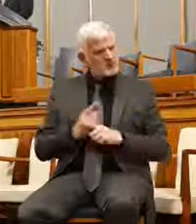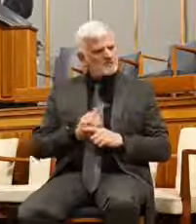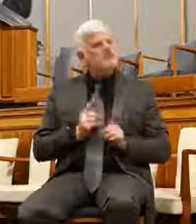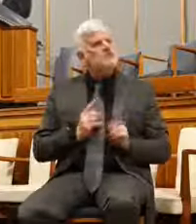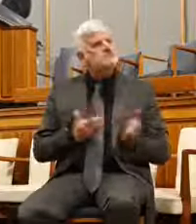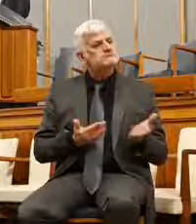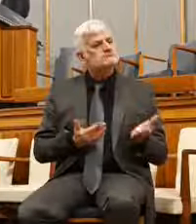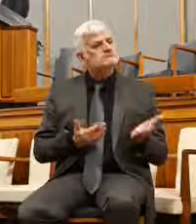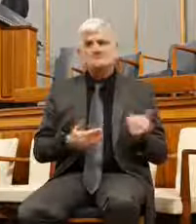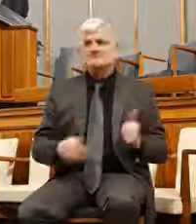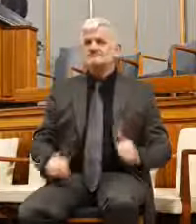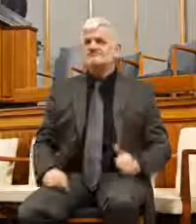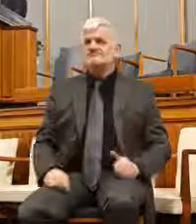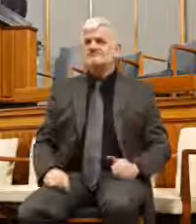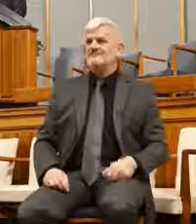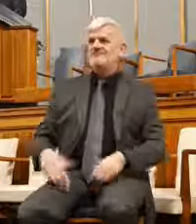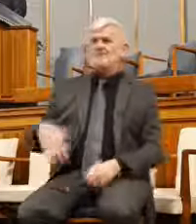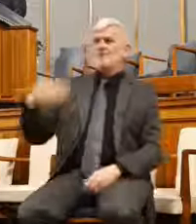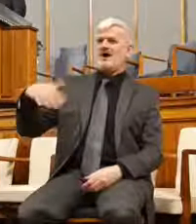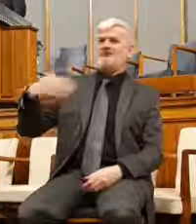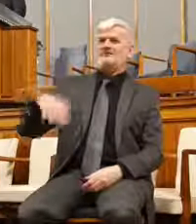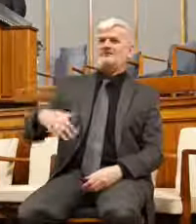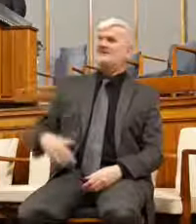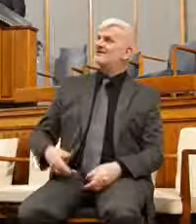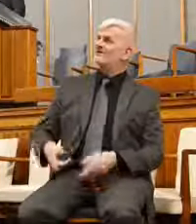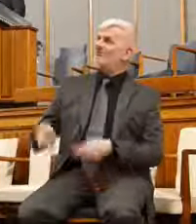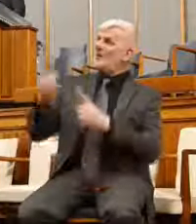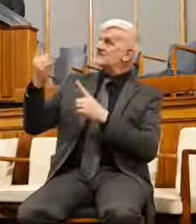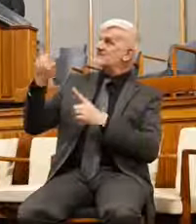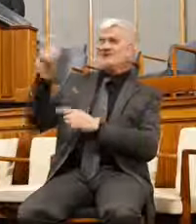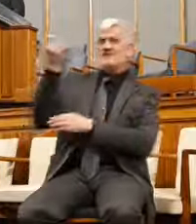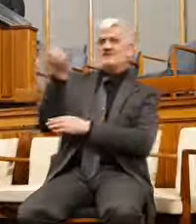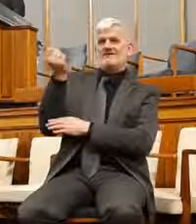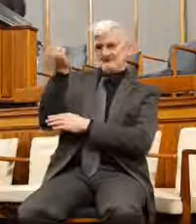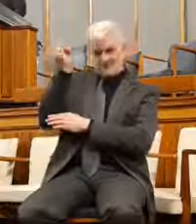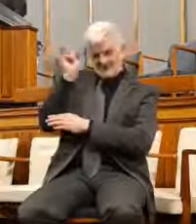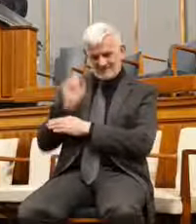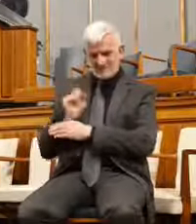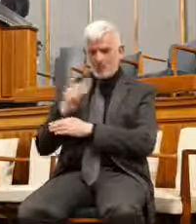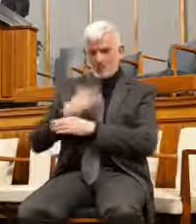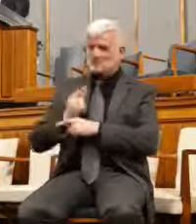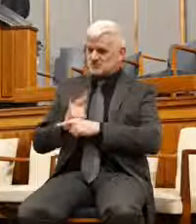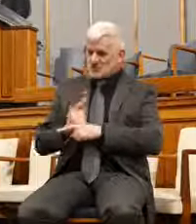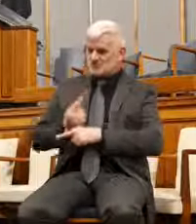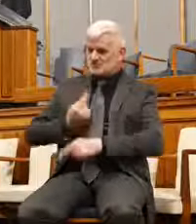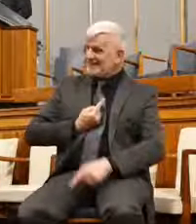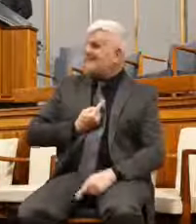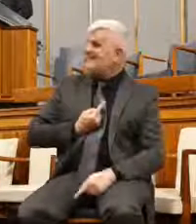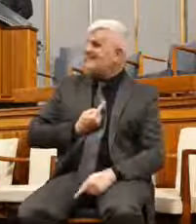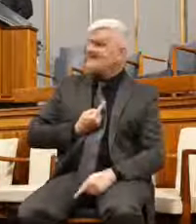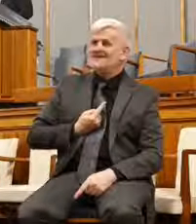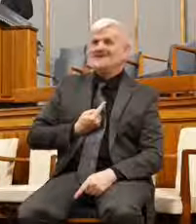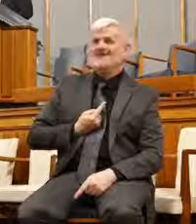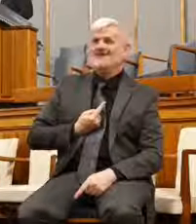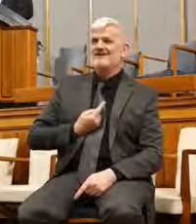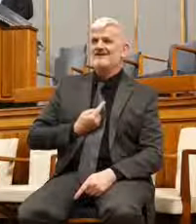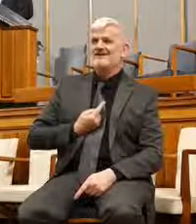The condescension of God in the most kindly imaginable way. What's your problem with